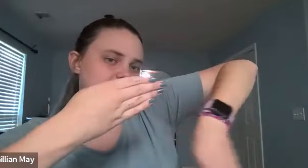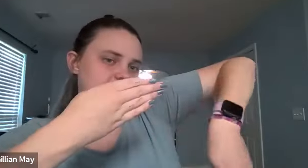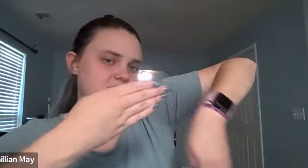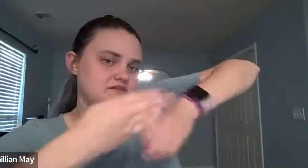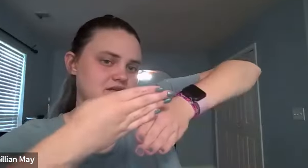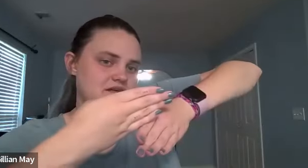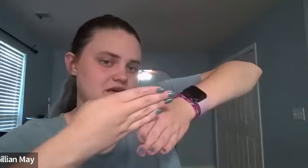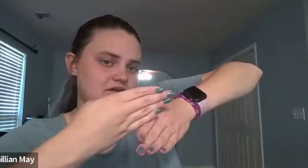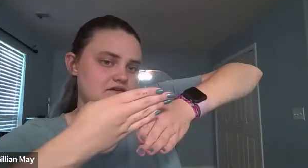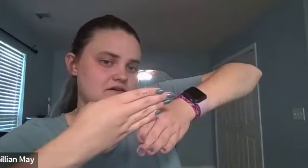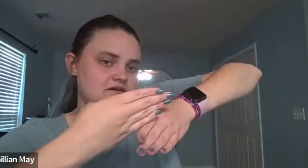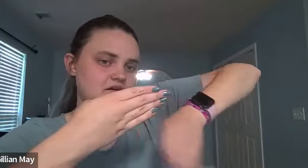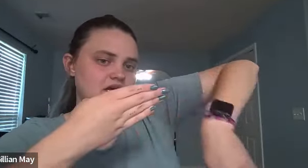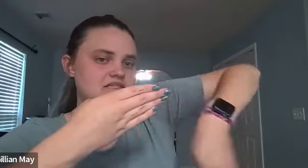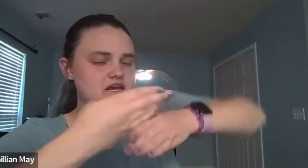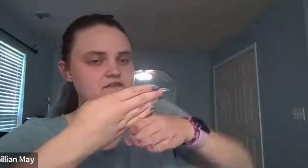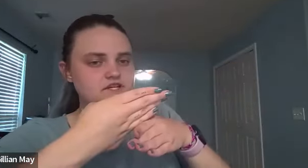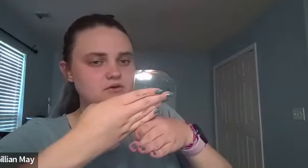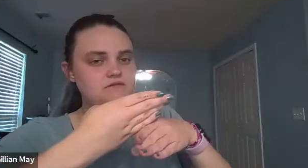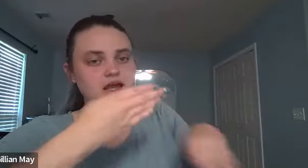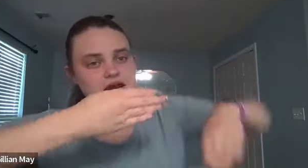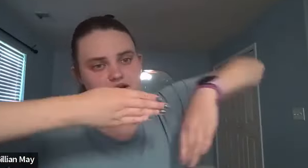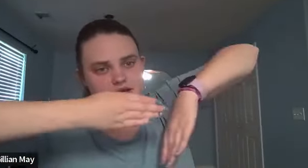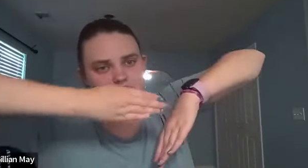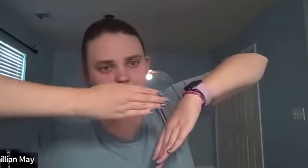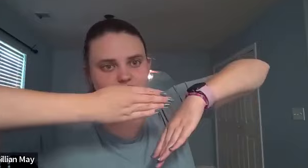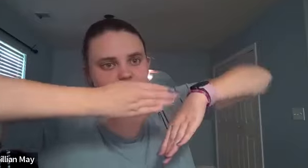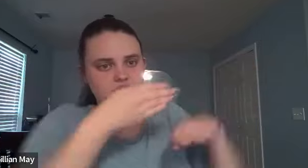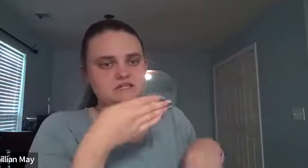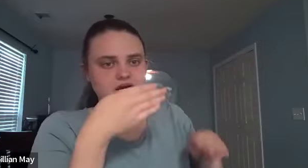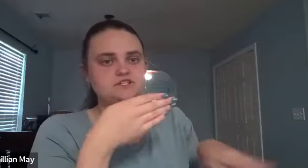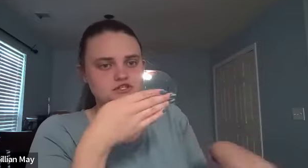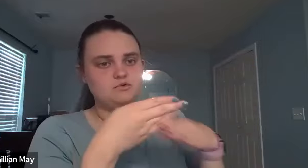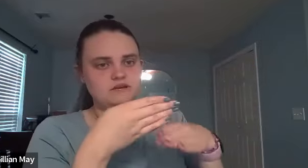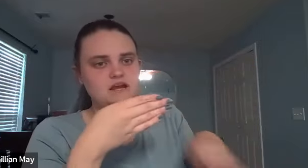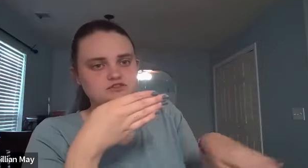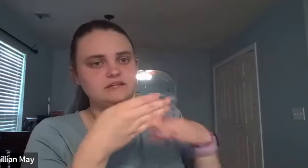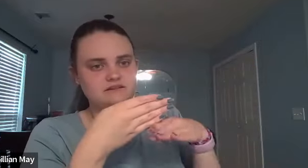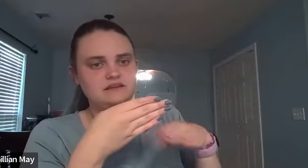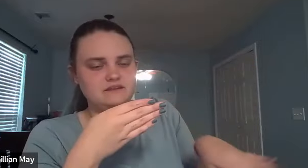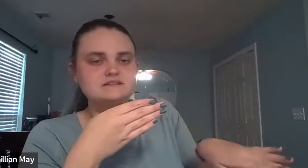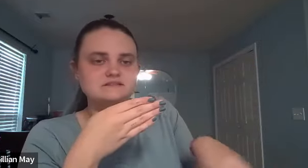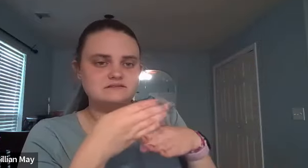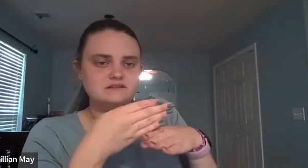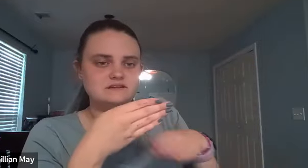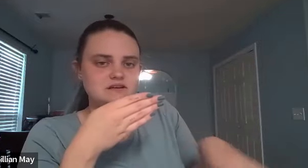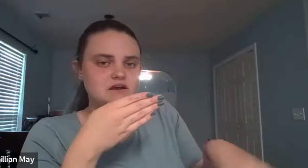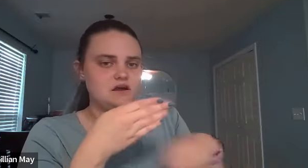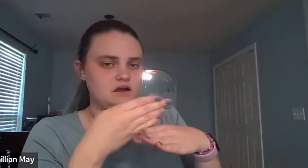hit. Kick. It's kind of the visual of like, and I know my elbows are all awkwardly up. It's usually more naturally like this.